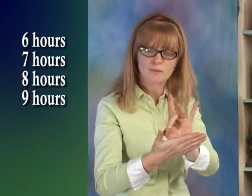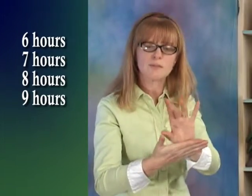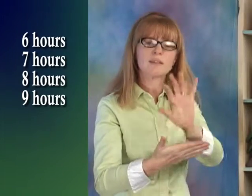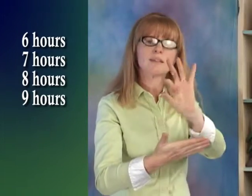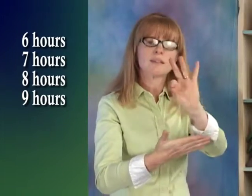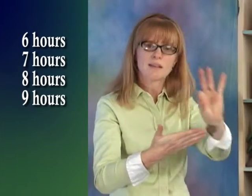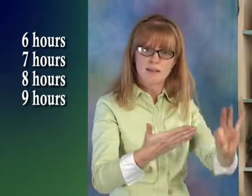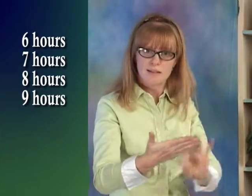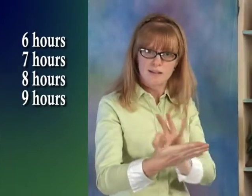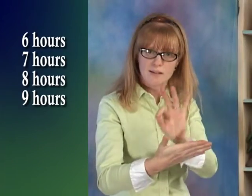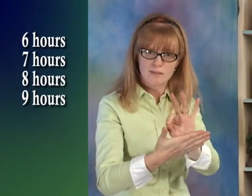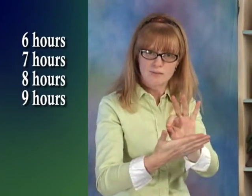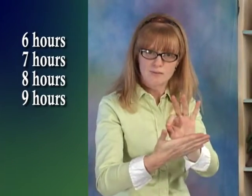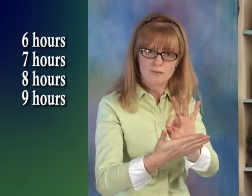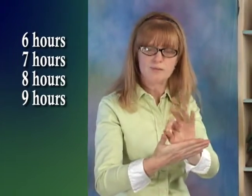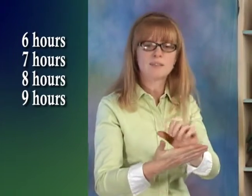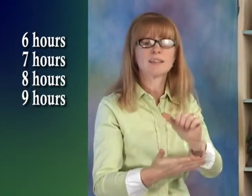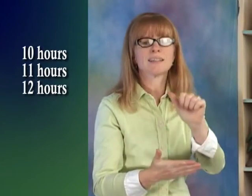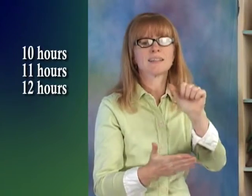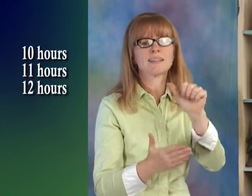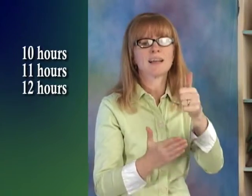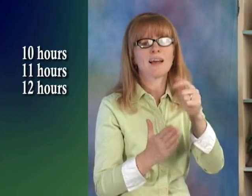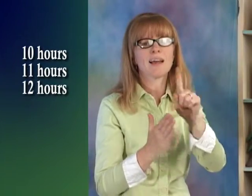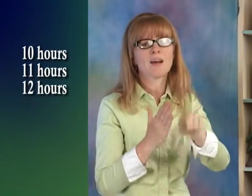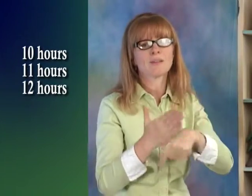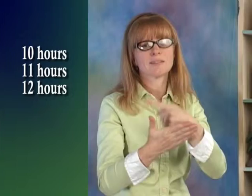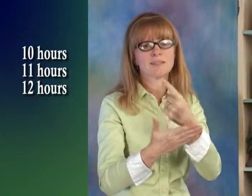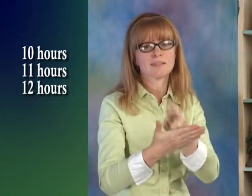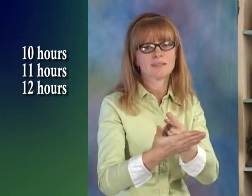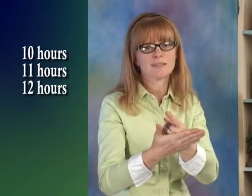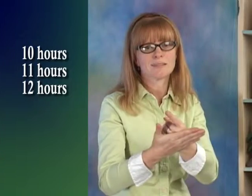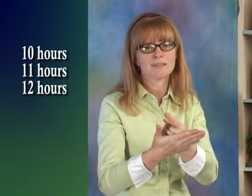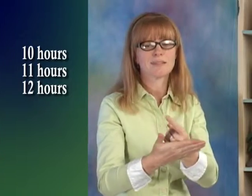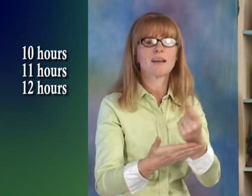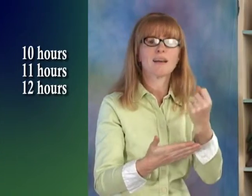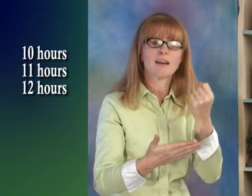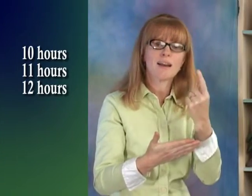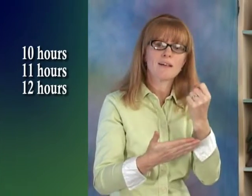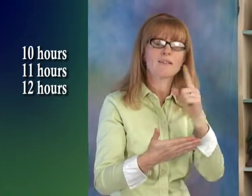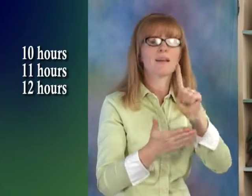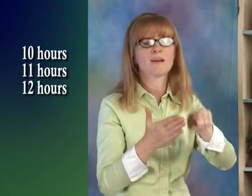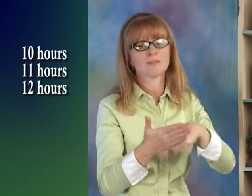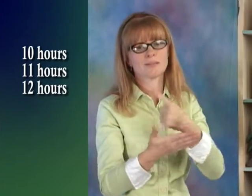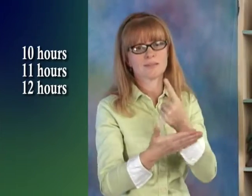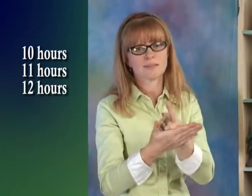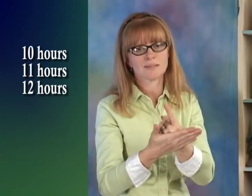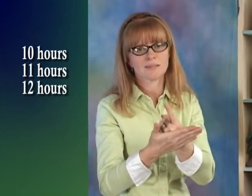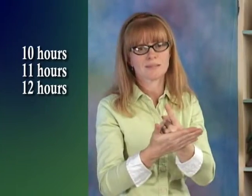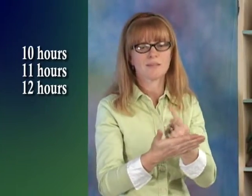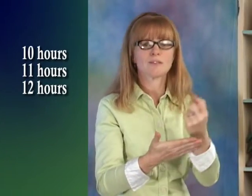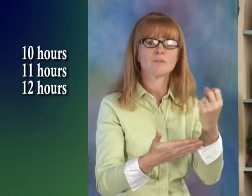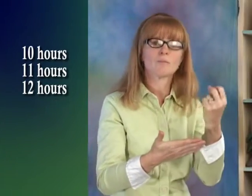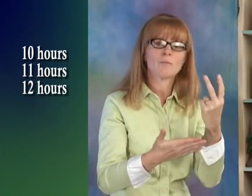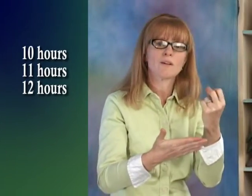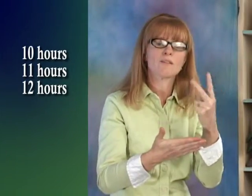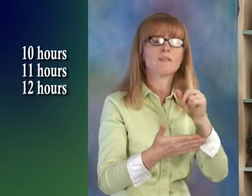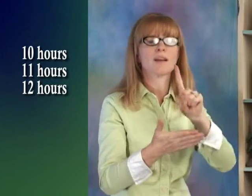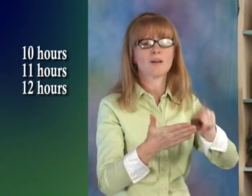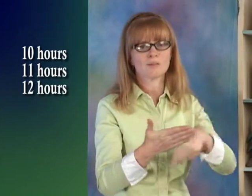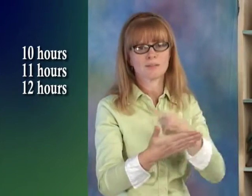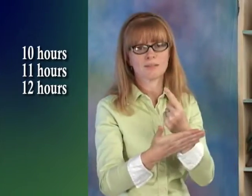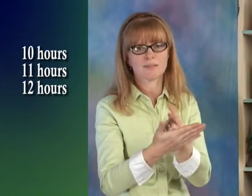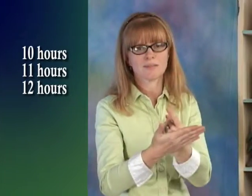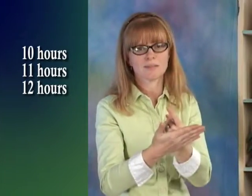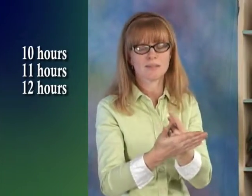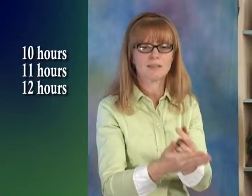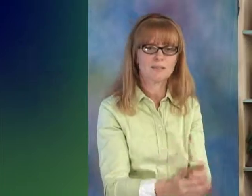8 hours, 9 hours, 10 hours, 11 hours,